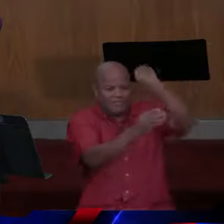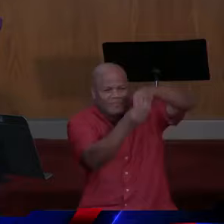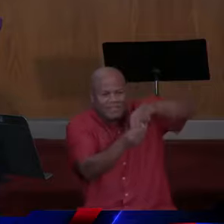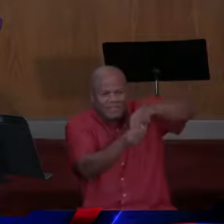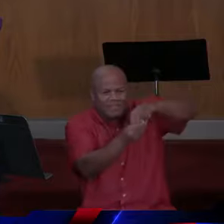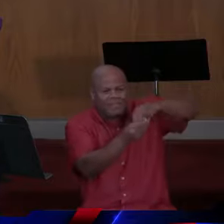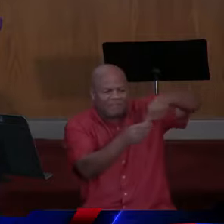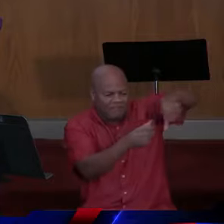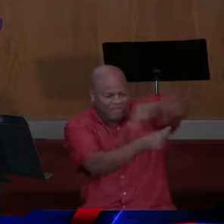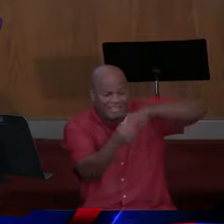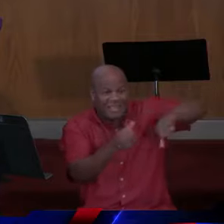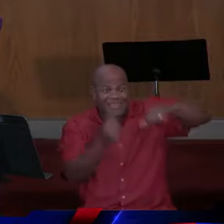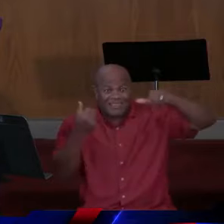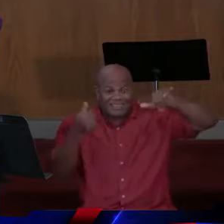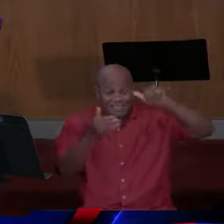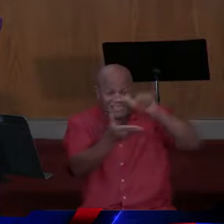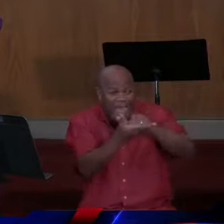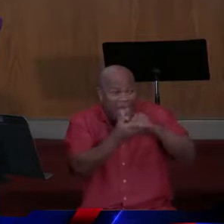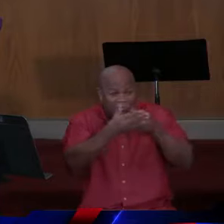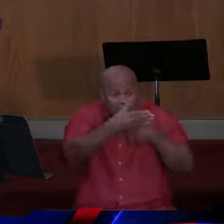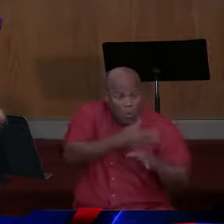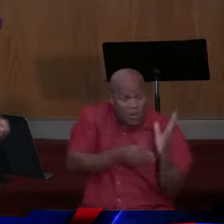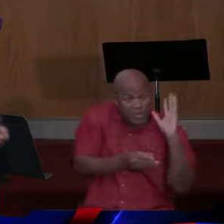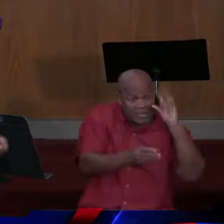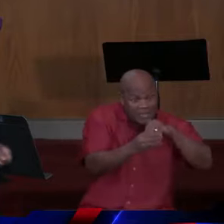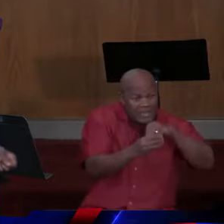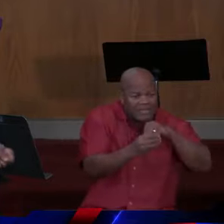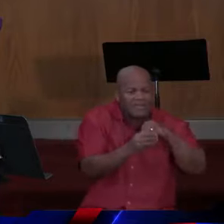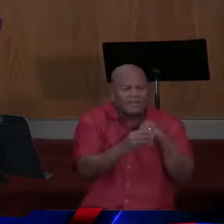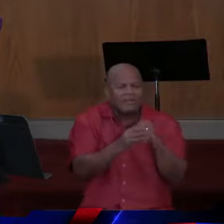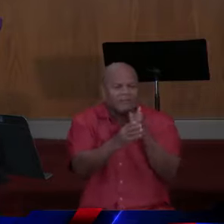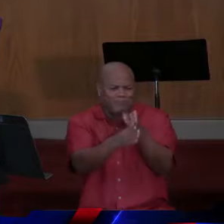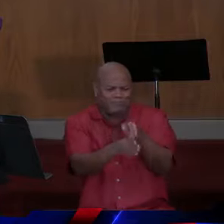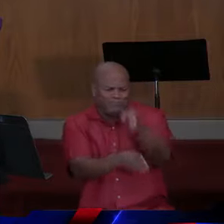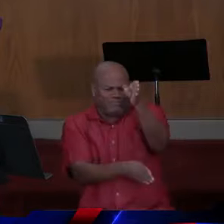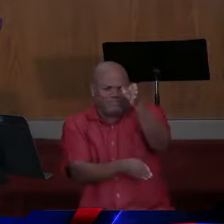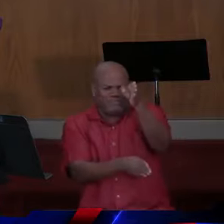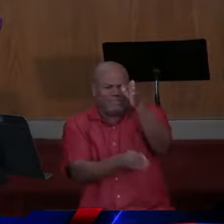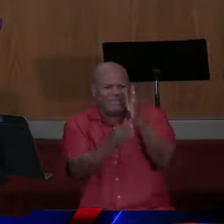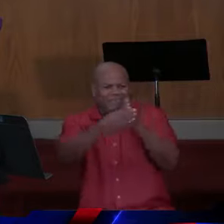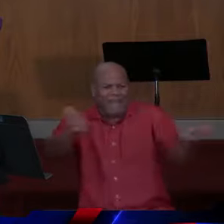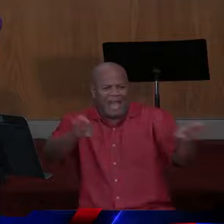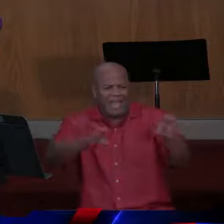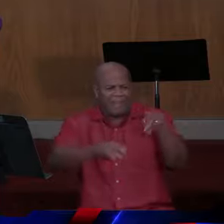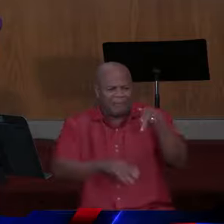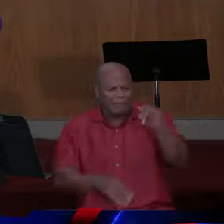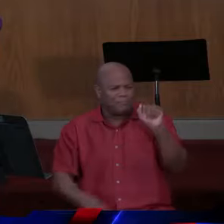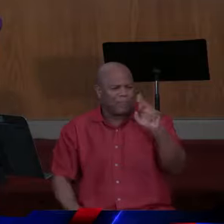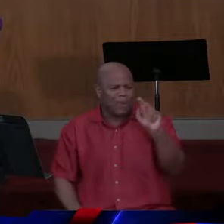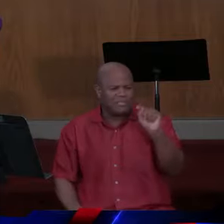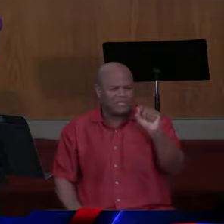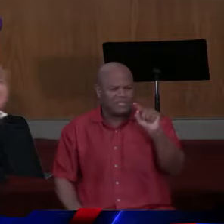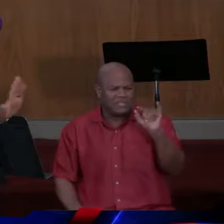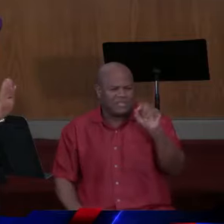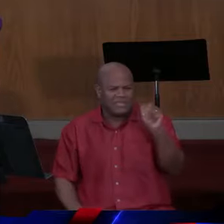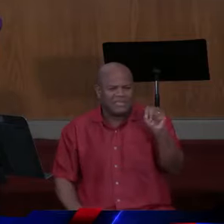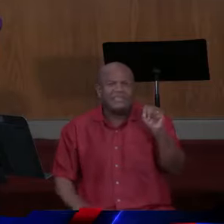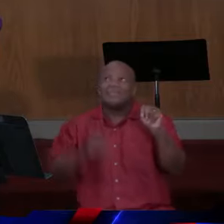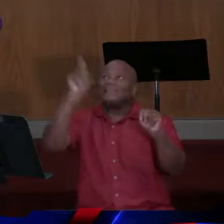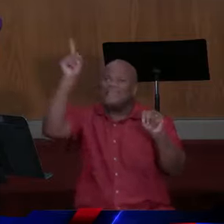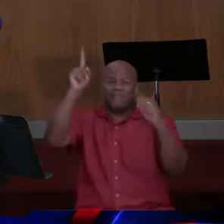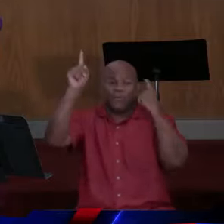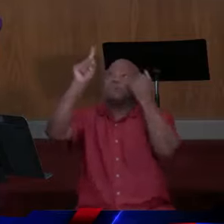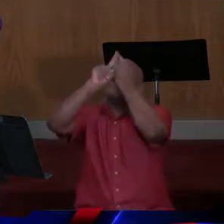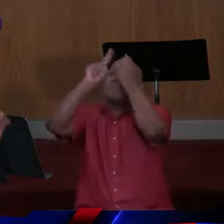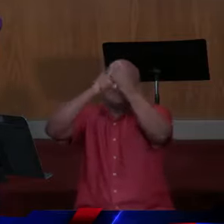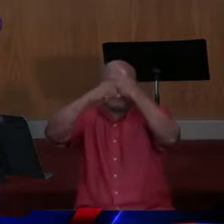born into the fellowship, God removed every dividing partition and he created for himself a new, the